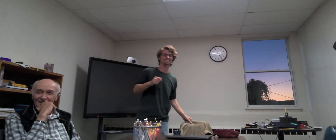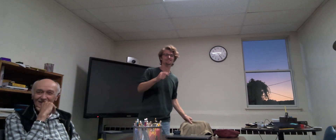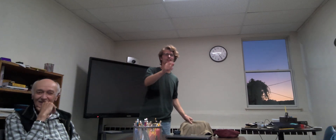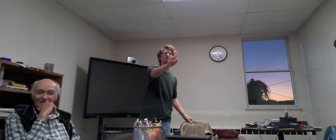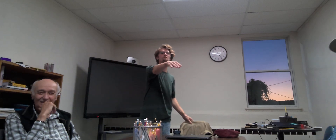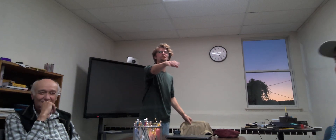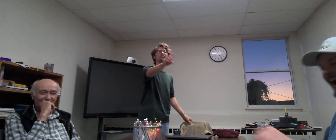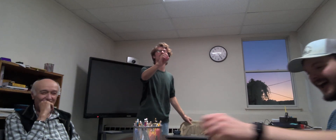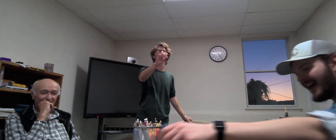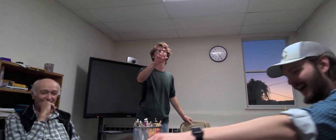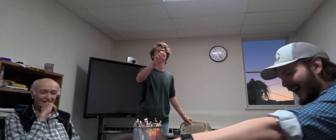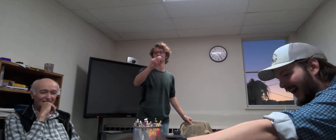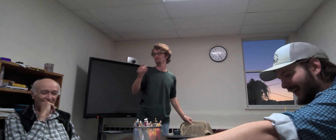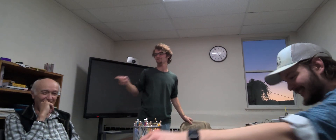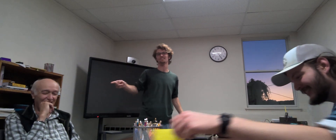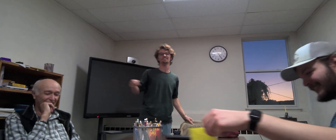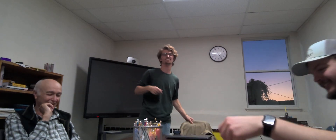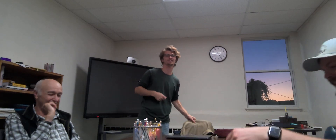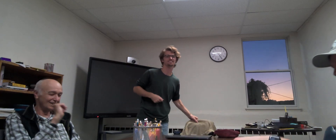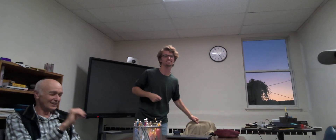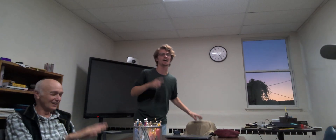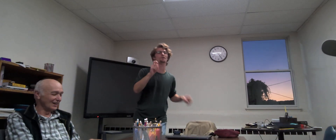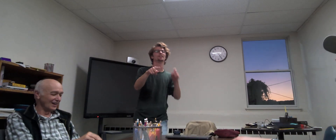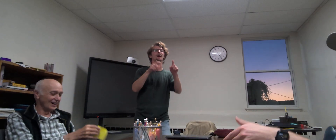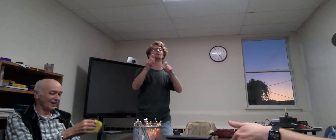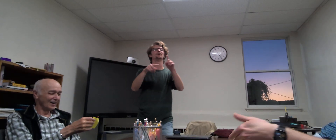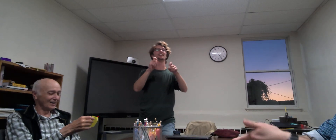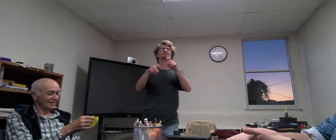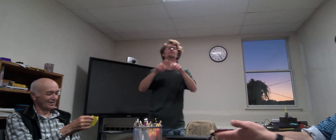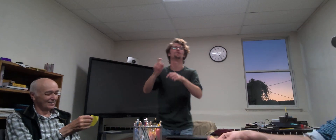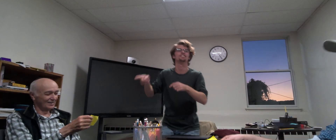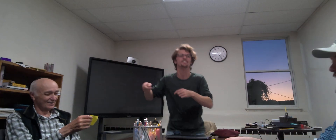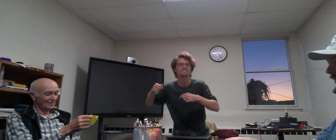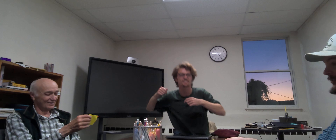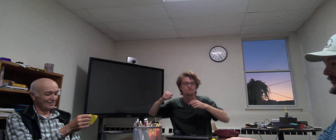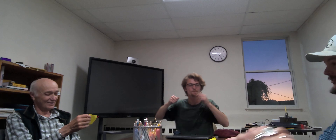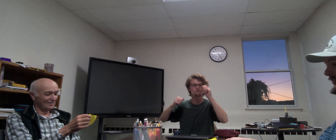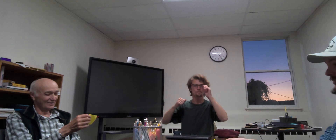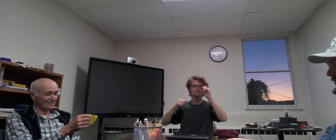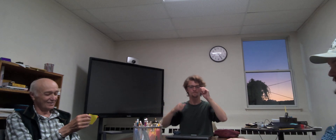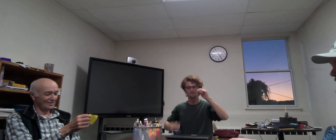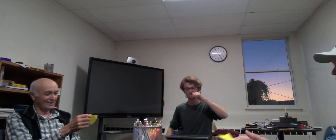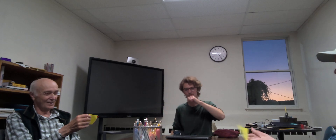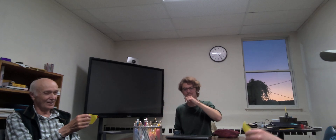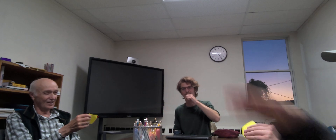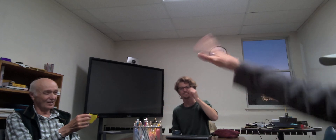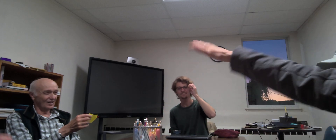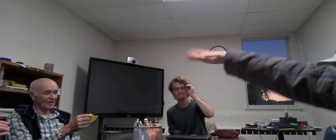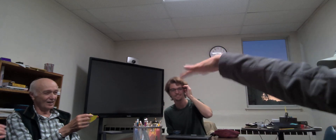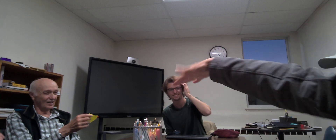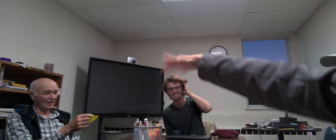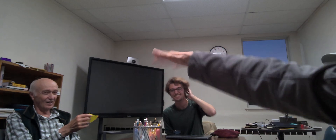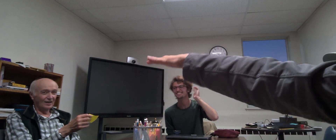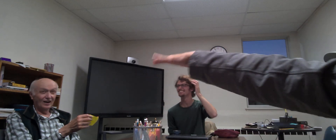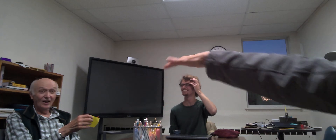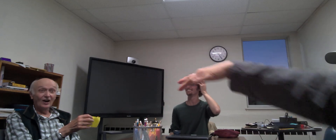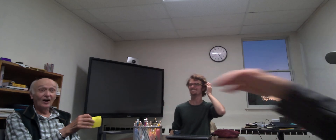my solution, buddy. You're on the It Ah. could line. also work for snakes. Okay, but W.